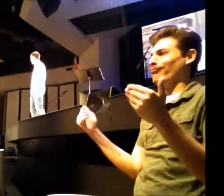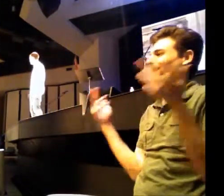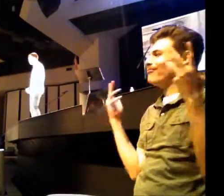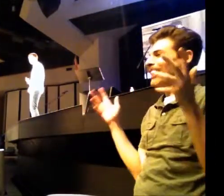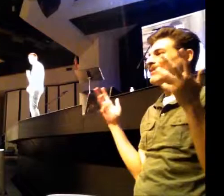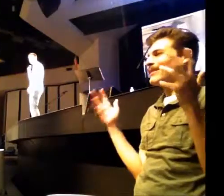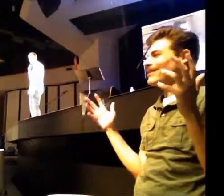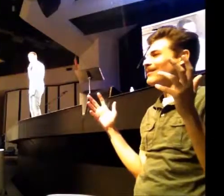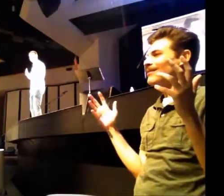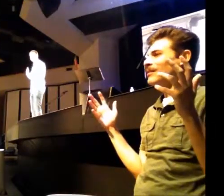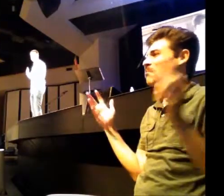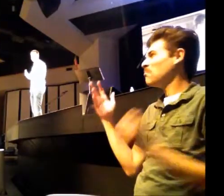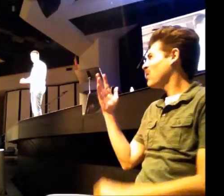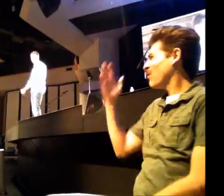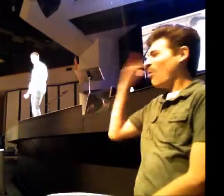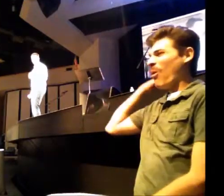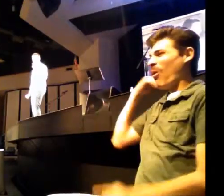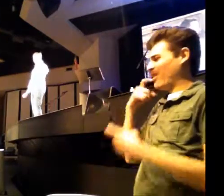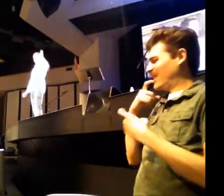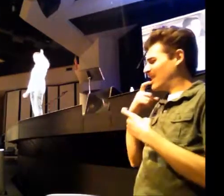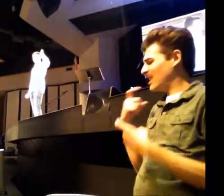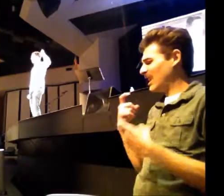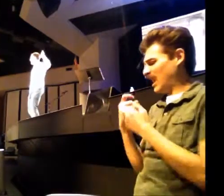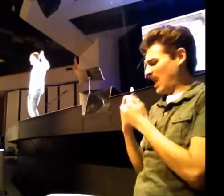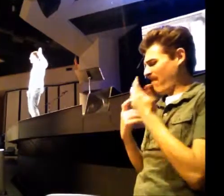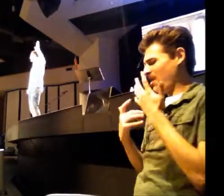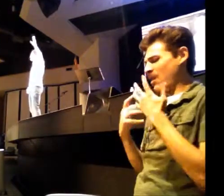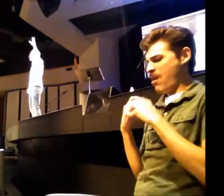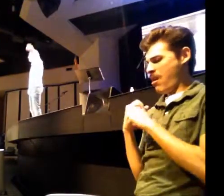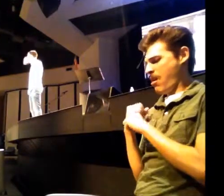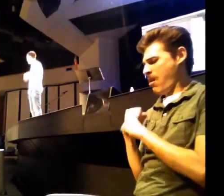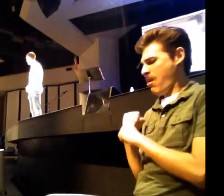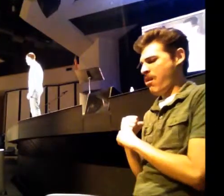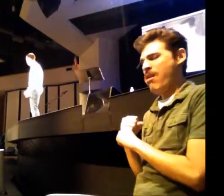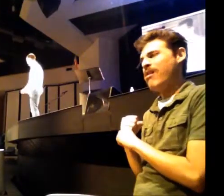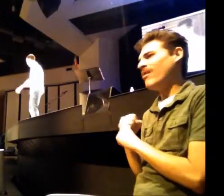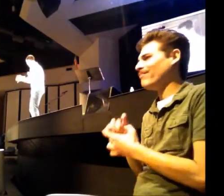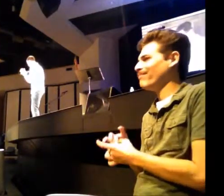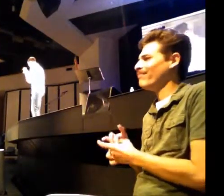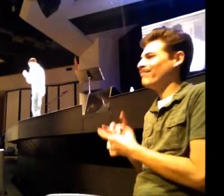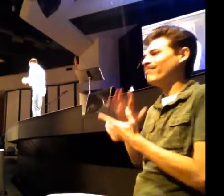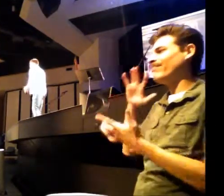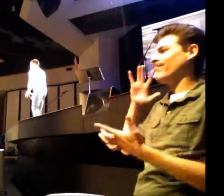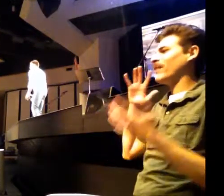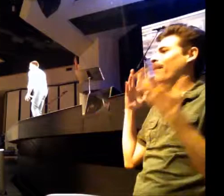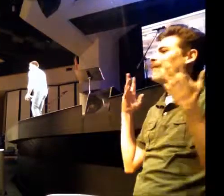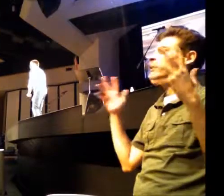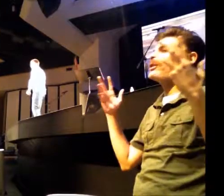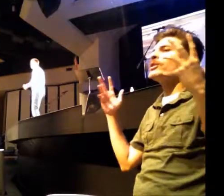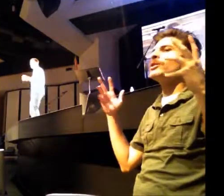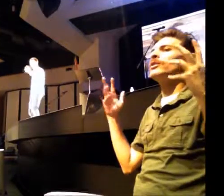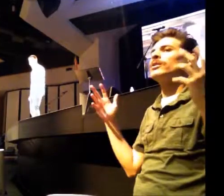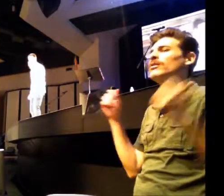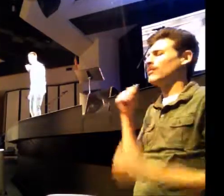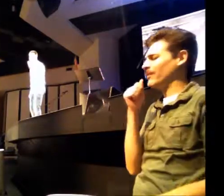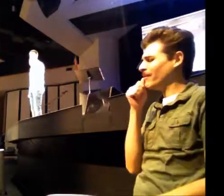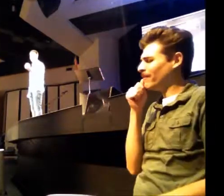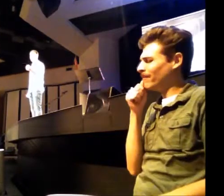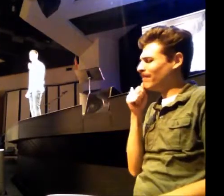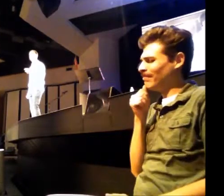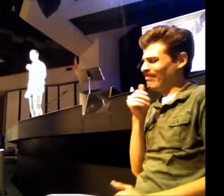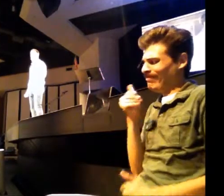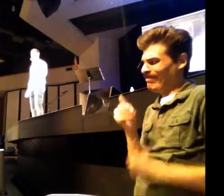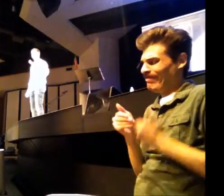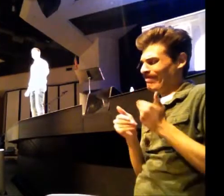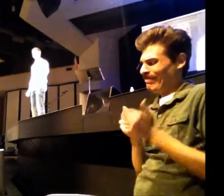sin that's been in your life. You have been set free. Go now, therefore, and live. You don't have to endure life. You can live